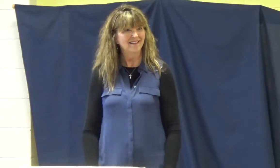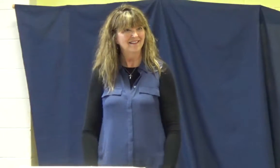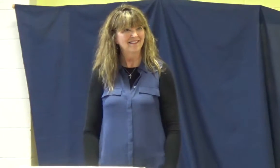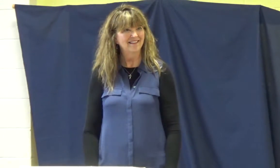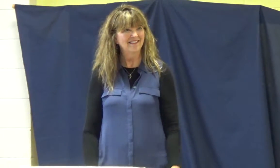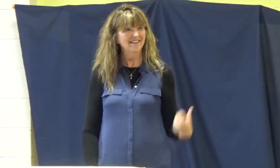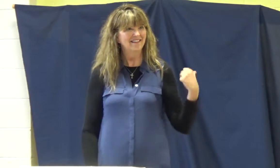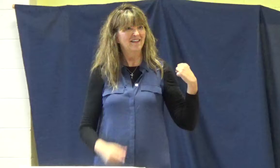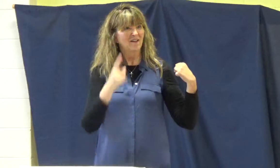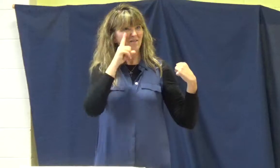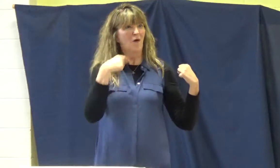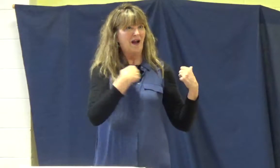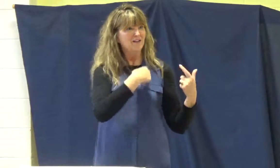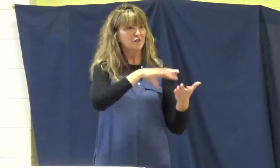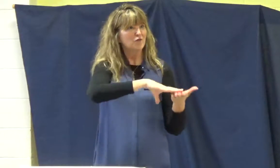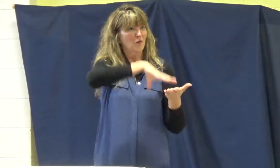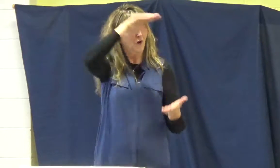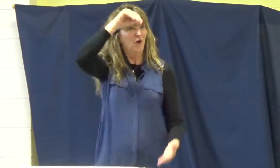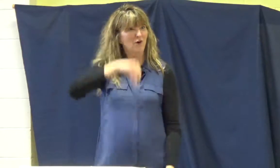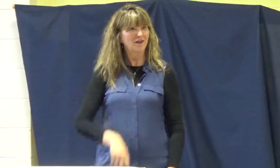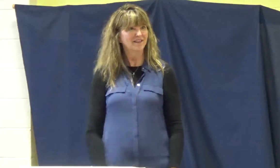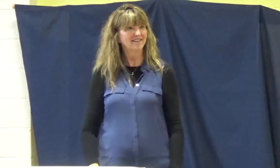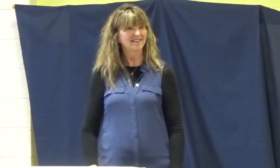book of Philemon is actually